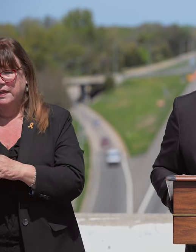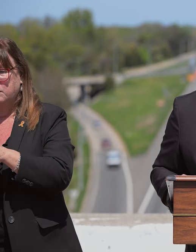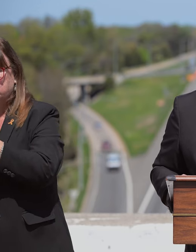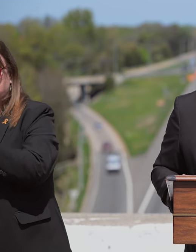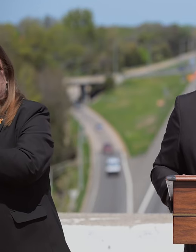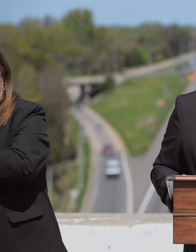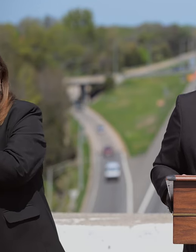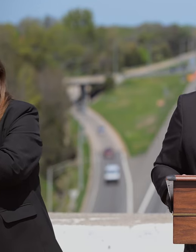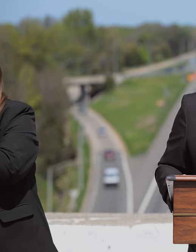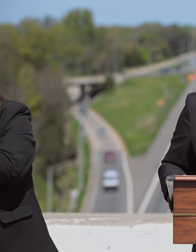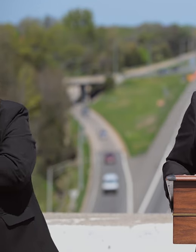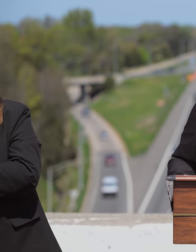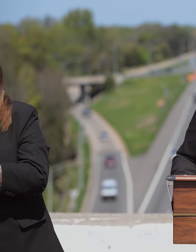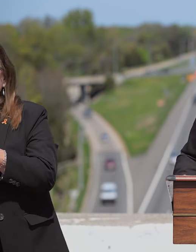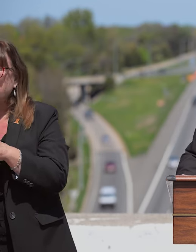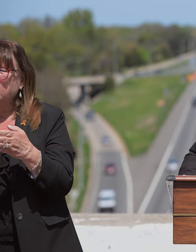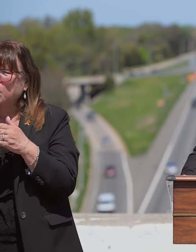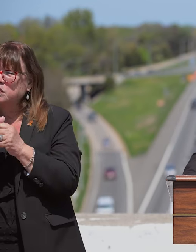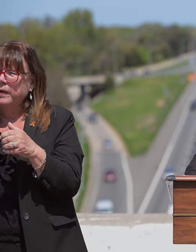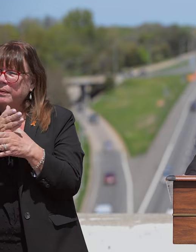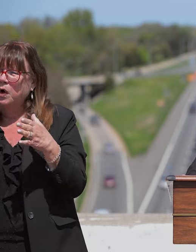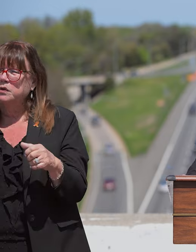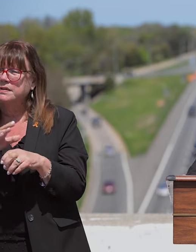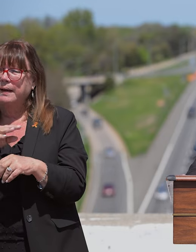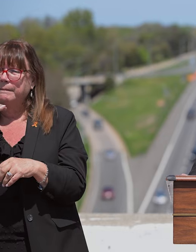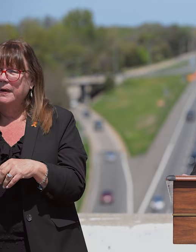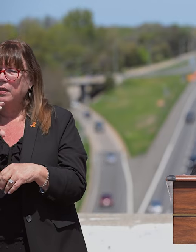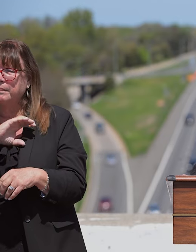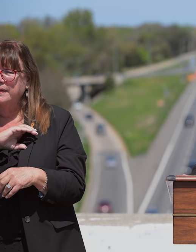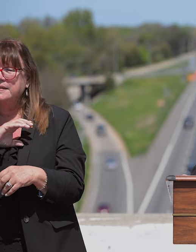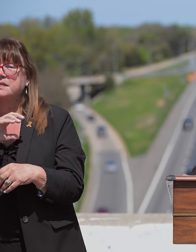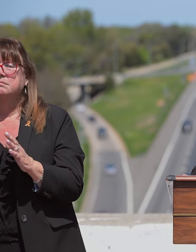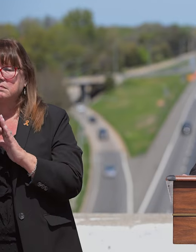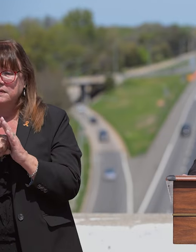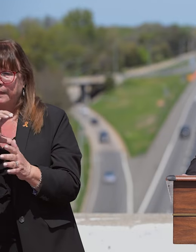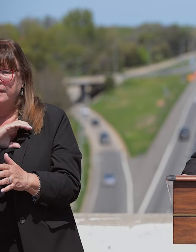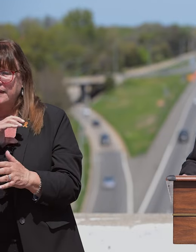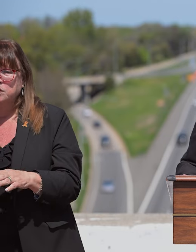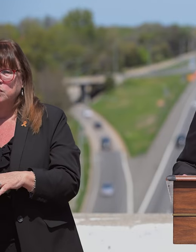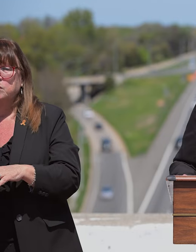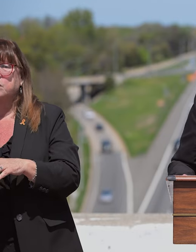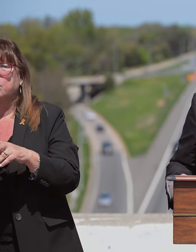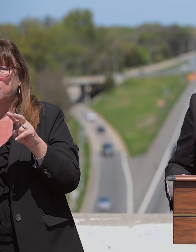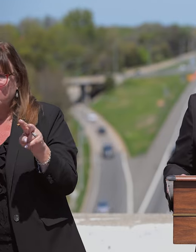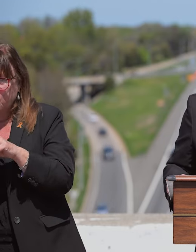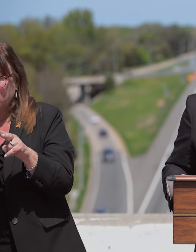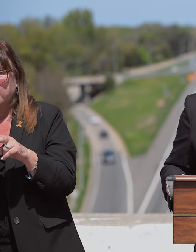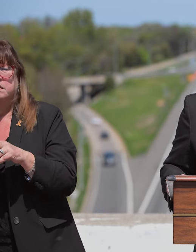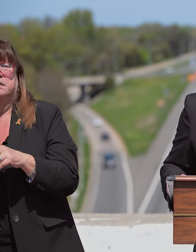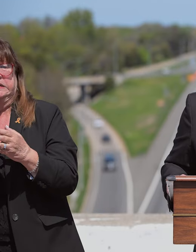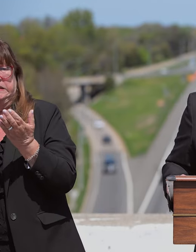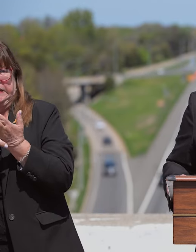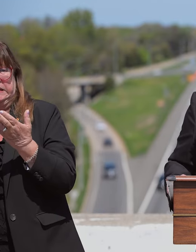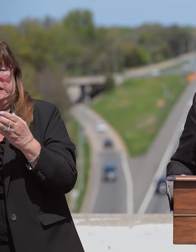closely with our partners at the Maryland State Police to increase speed enforcement in our work zones. And we